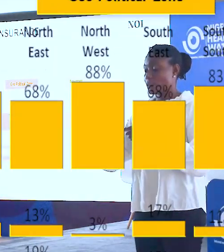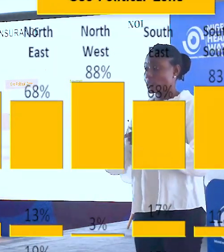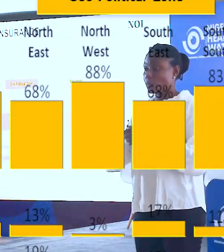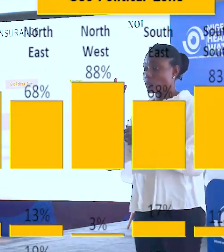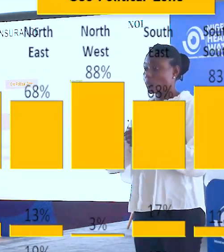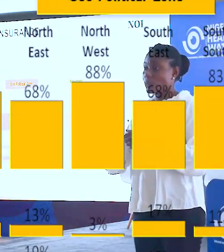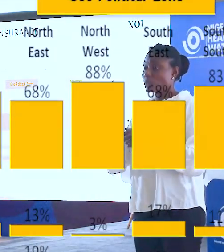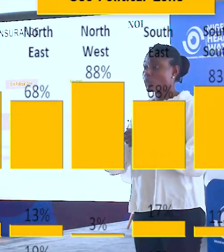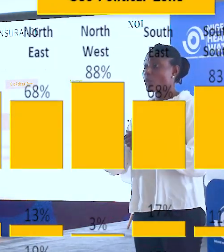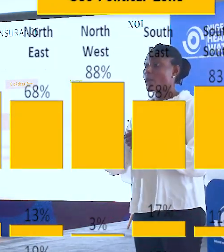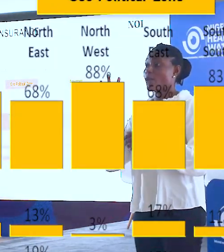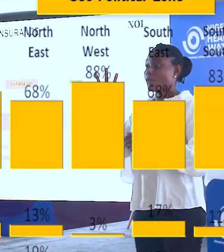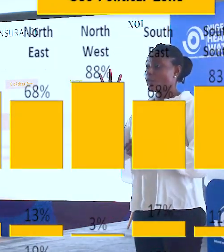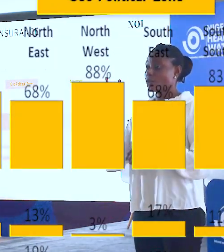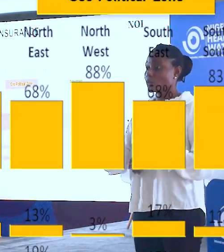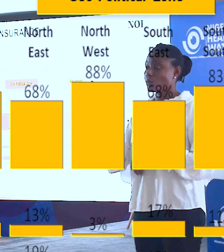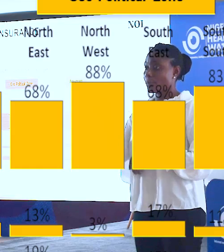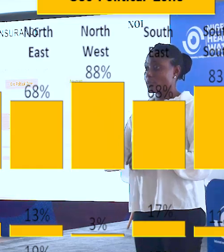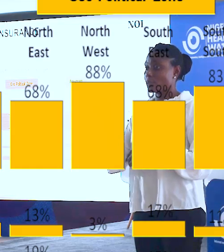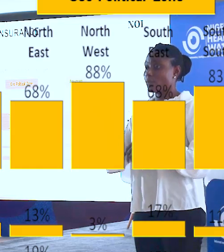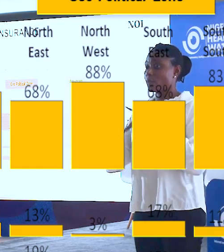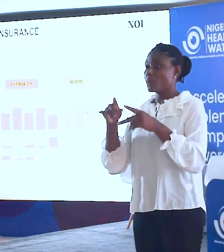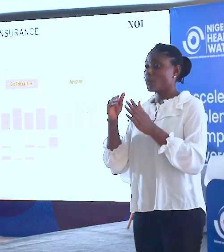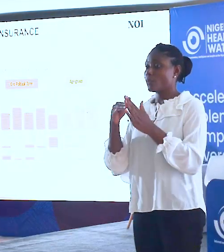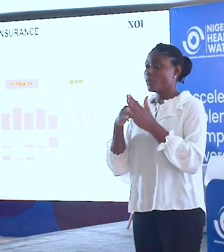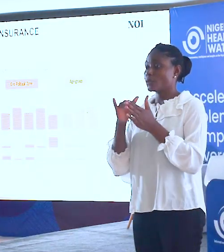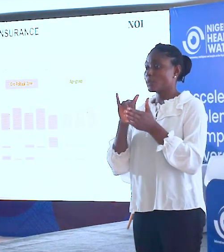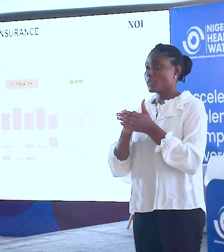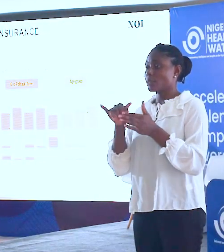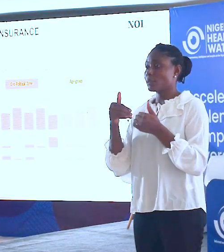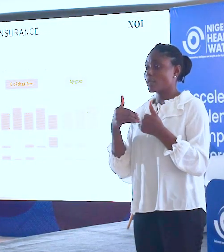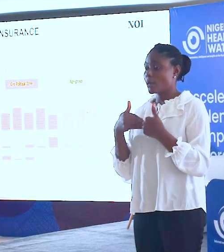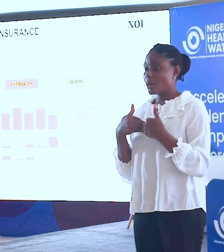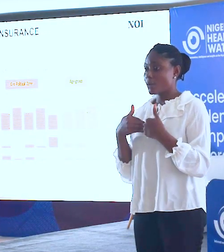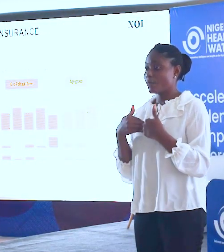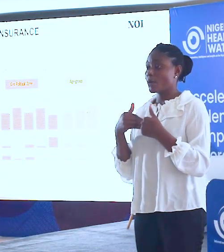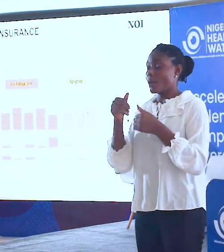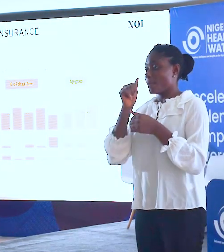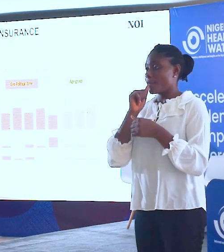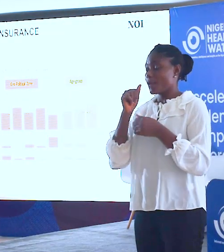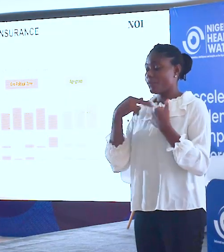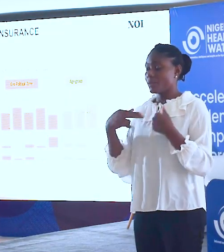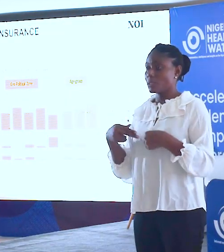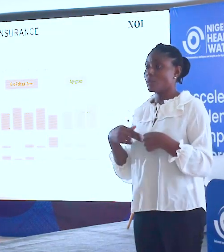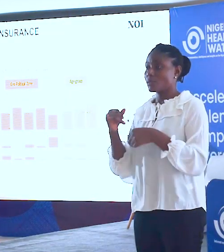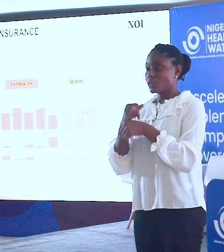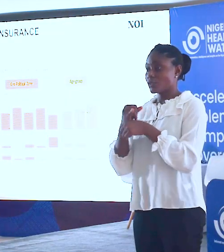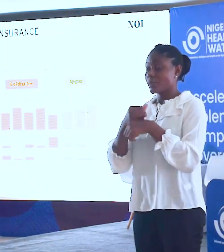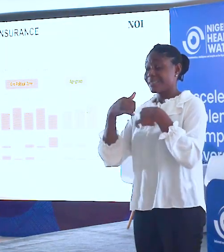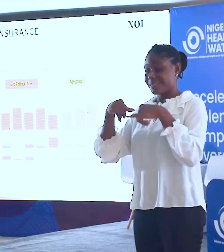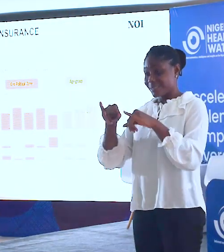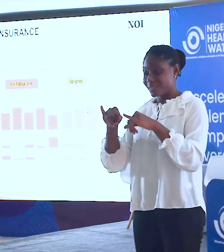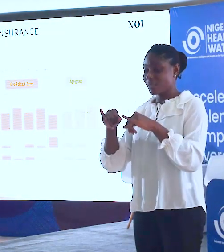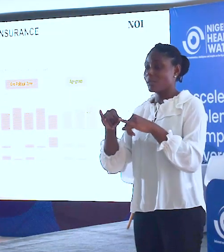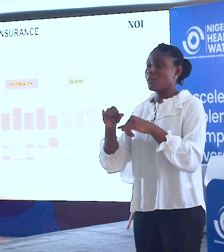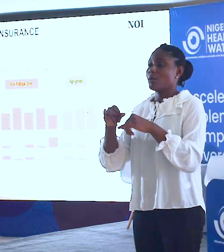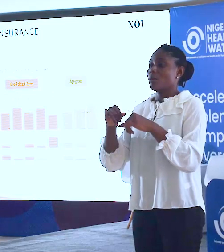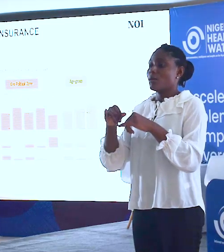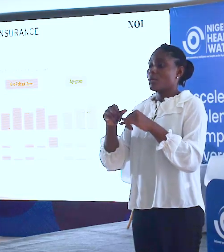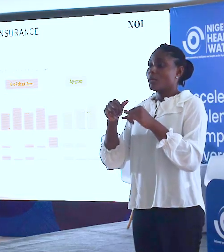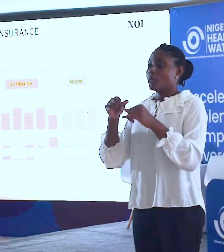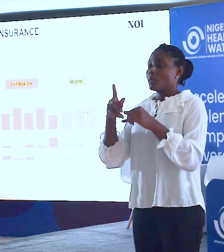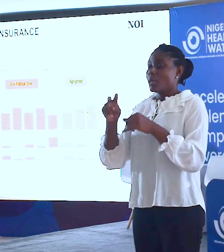Southwest, where 42% of the people that we spoke to mentioned that they have private health insurance. Still, overwhelmingly,